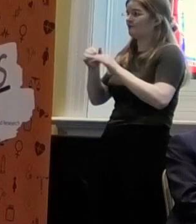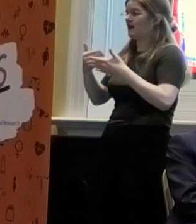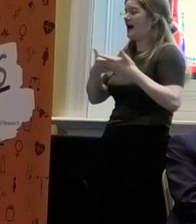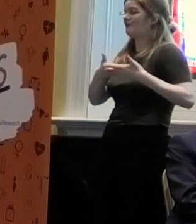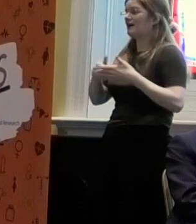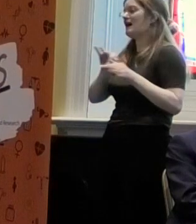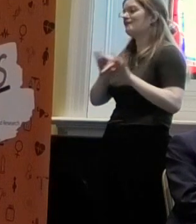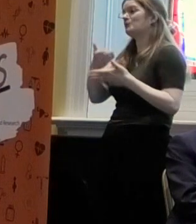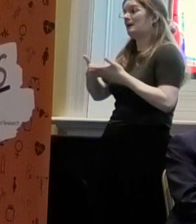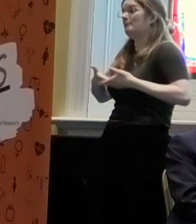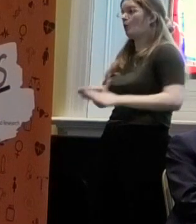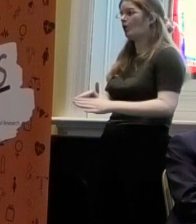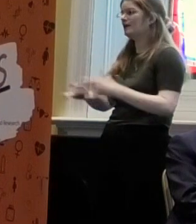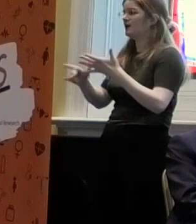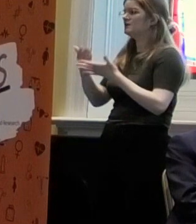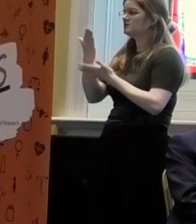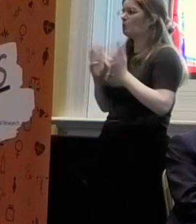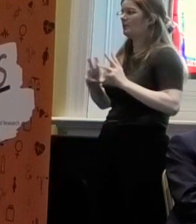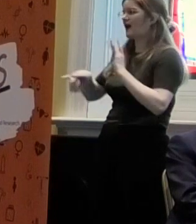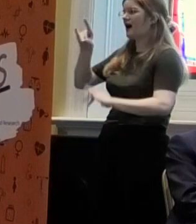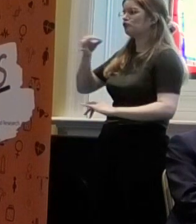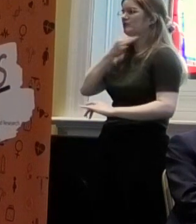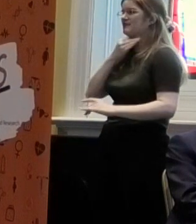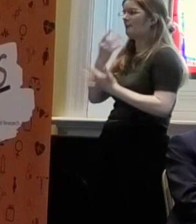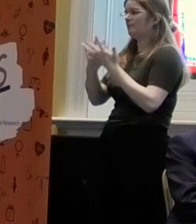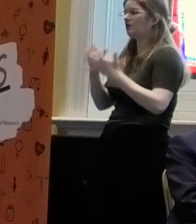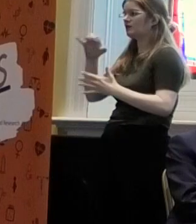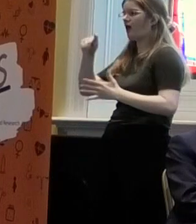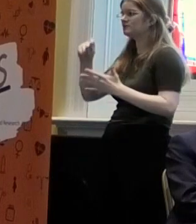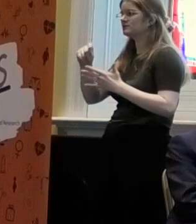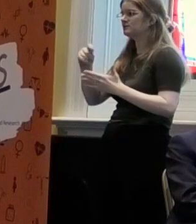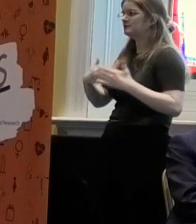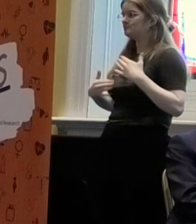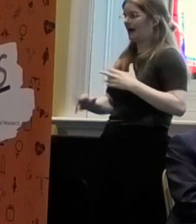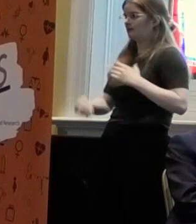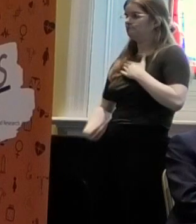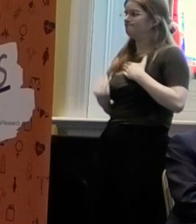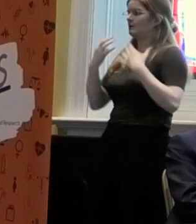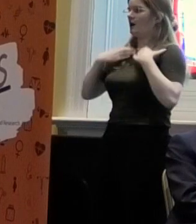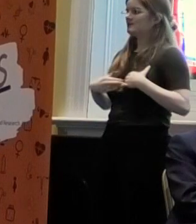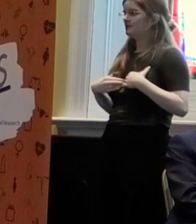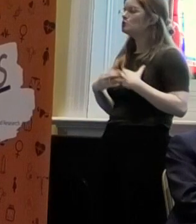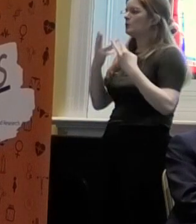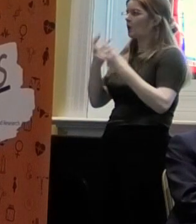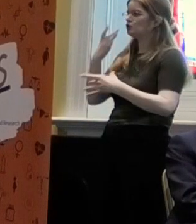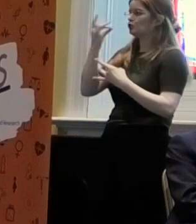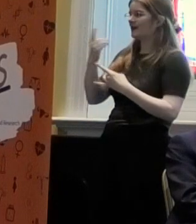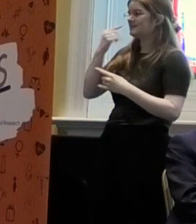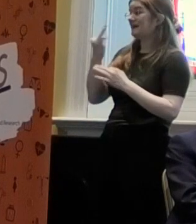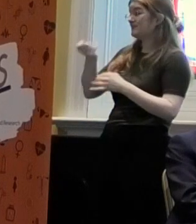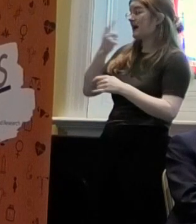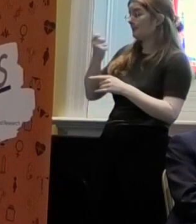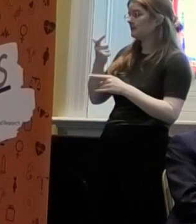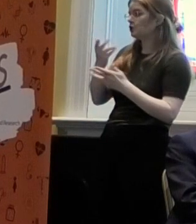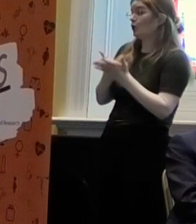blood clots and looking at, rather than injections, aspirin, the use of aspirin. And then, of course, that's in a post, because we know that labor and